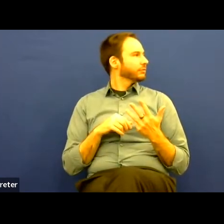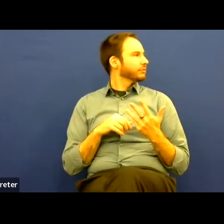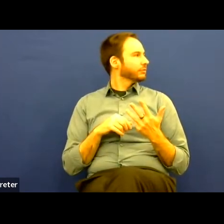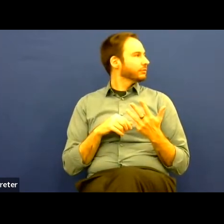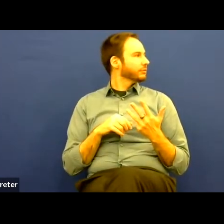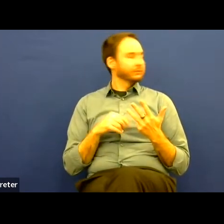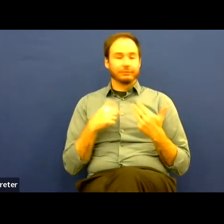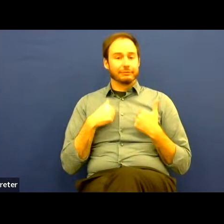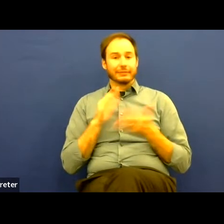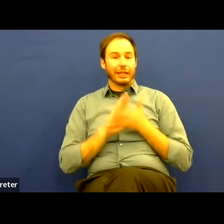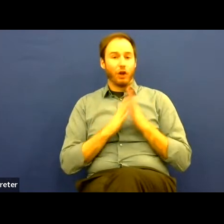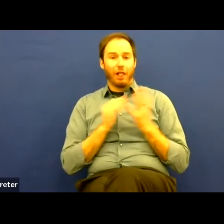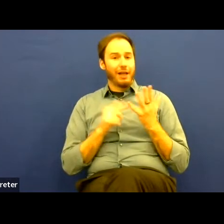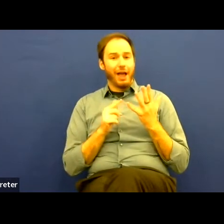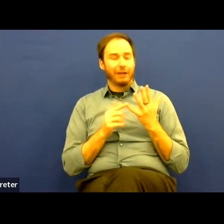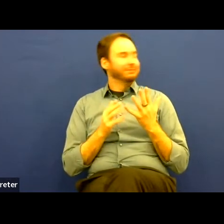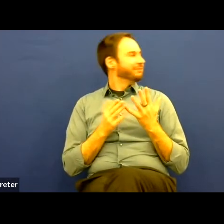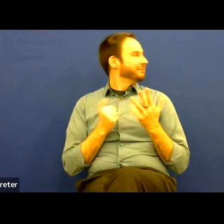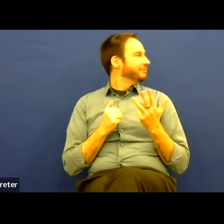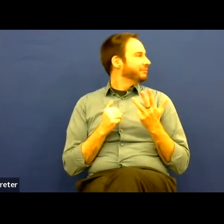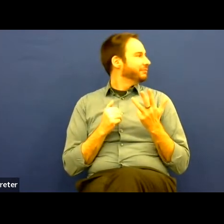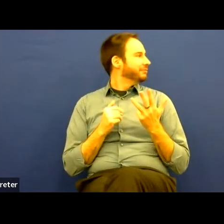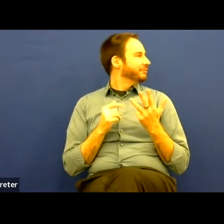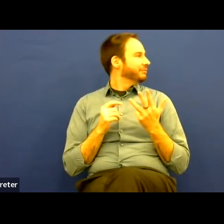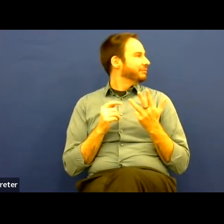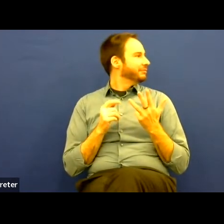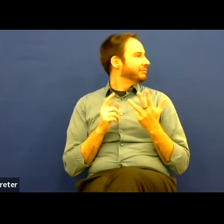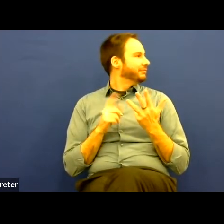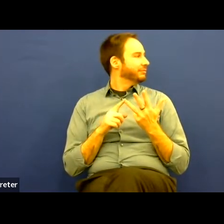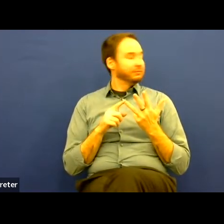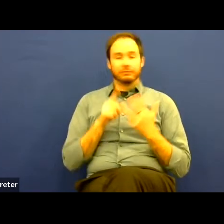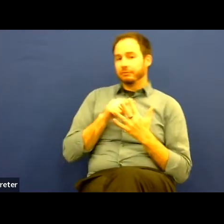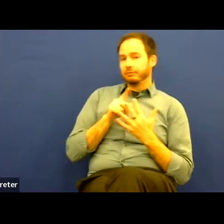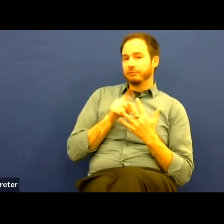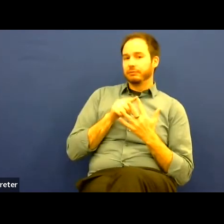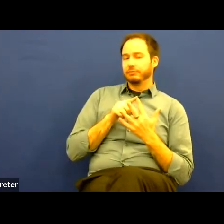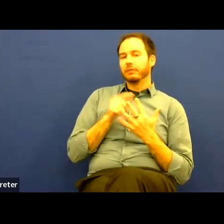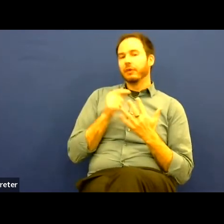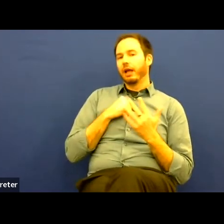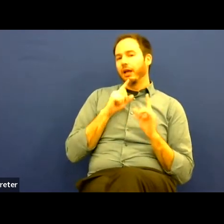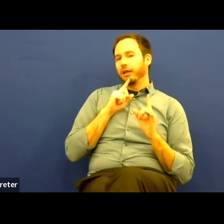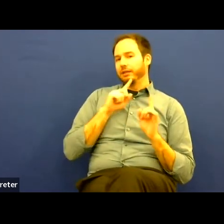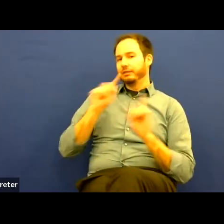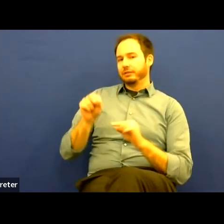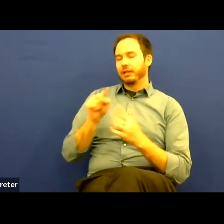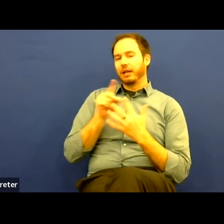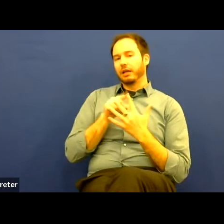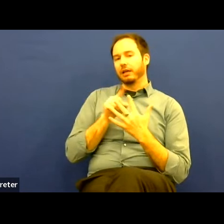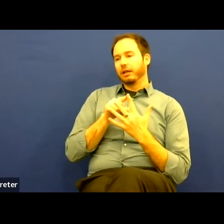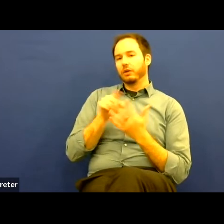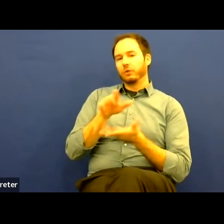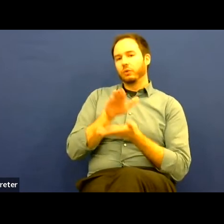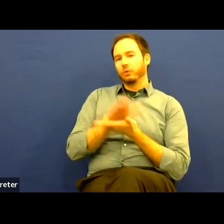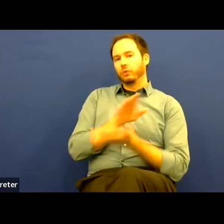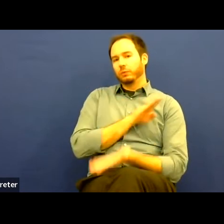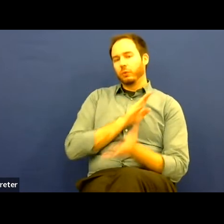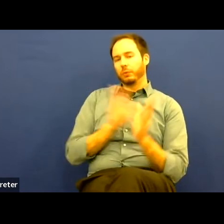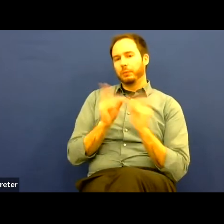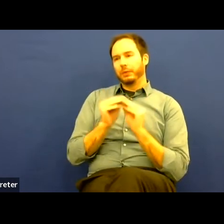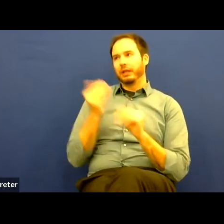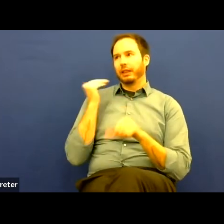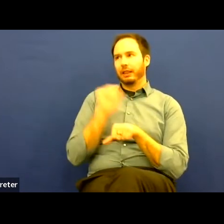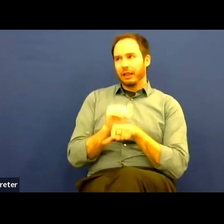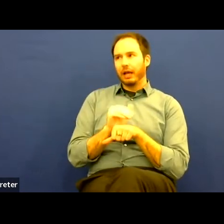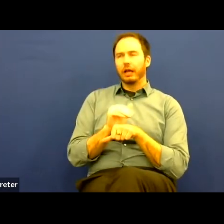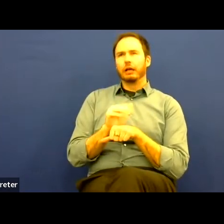That's all I got. Yes, sir. Me? I attended the school board meeting last night. I